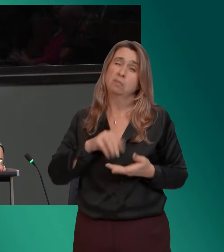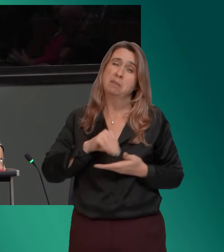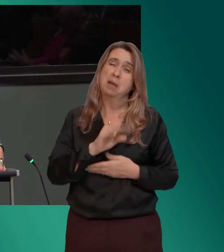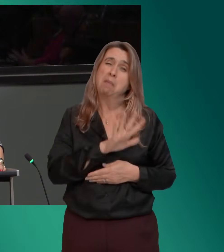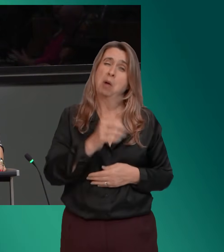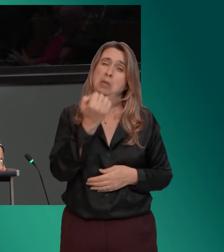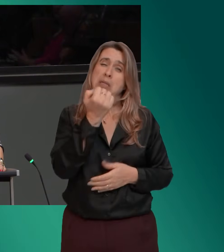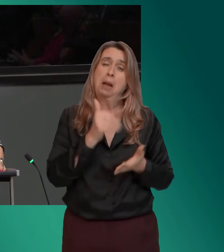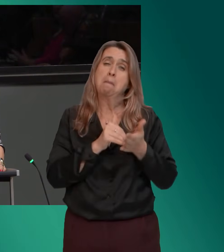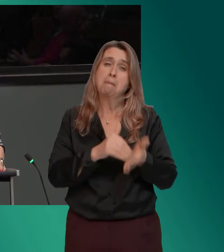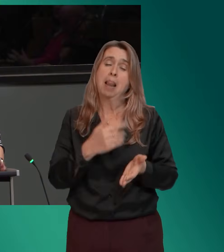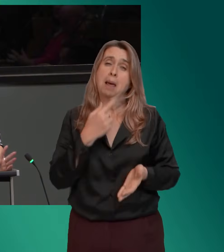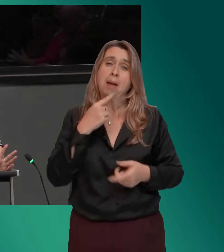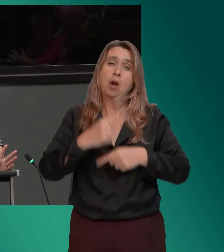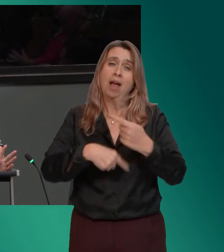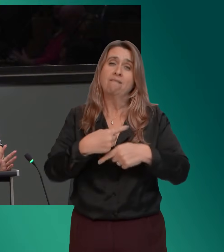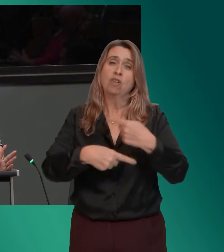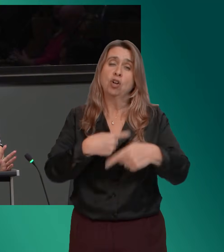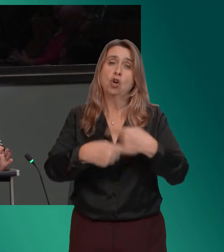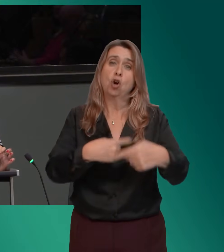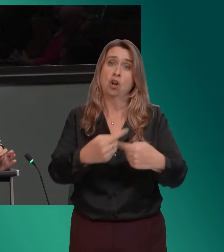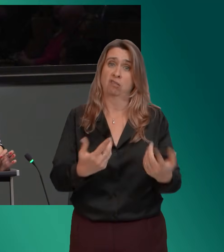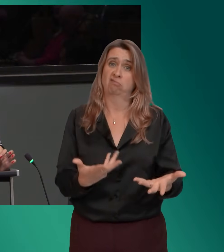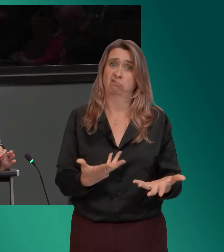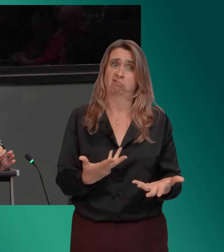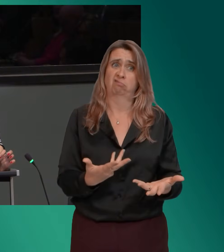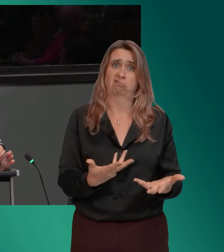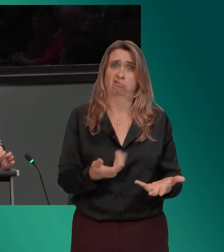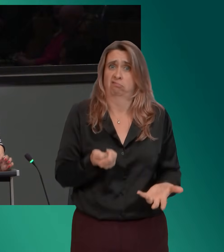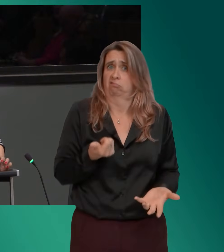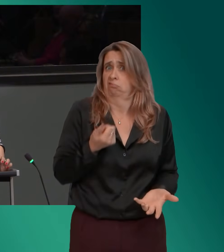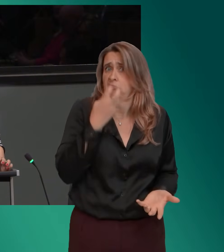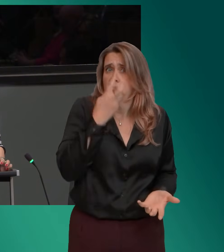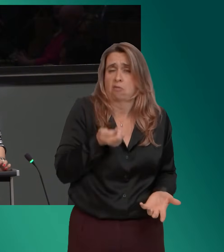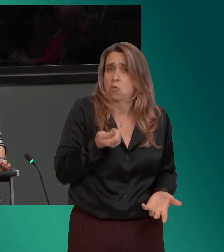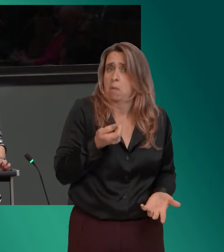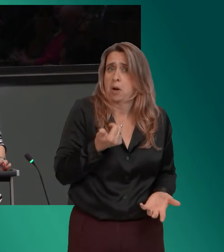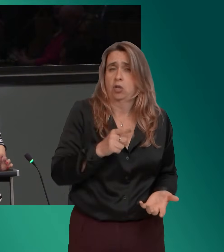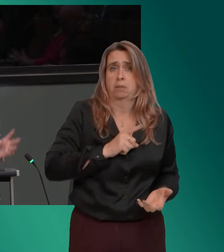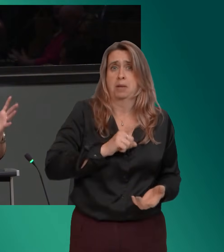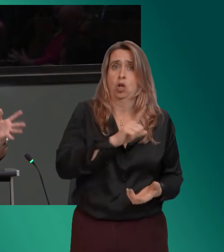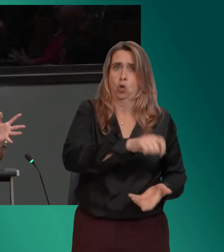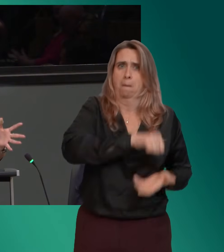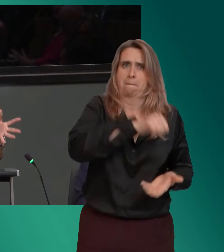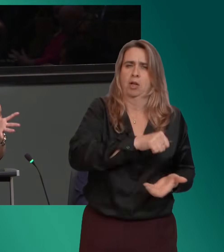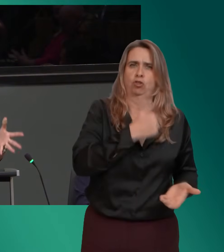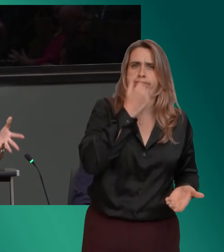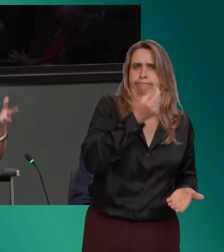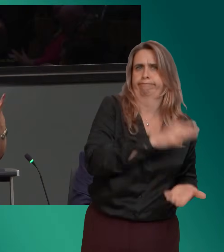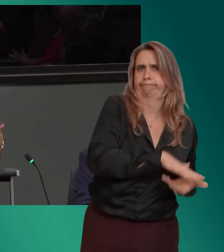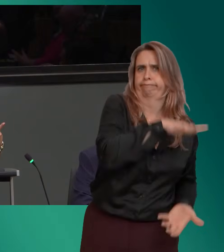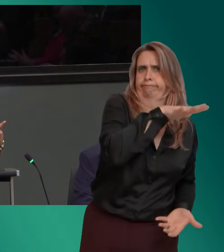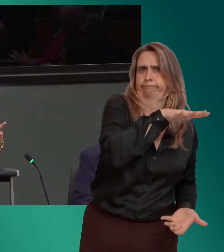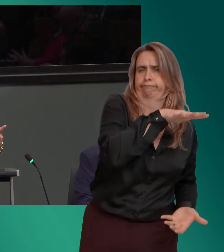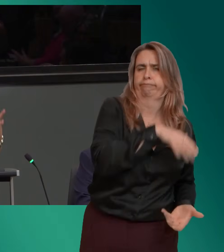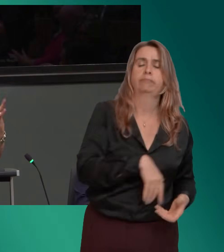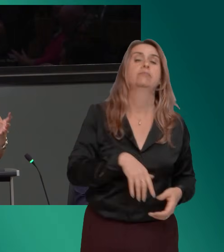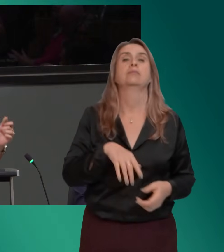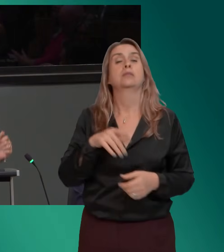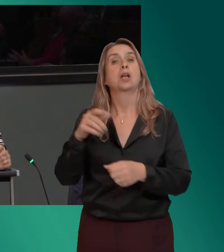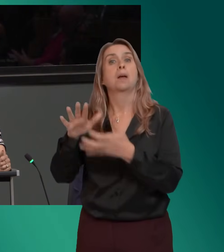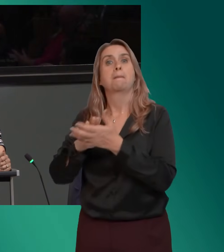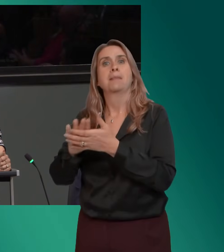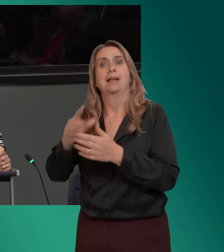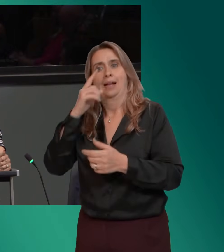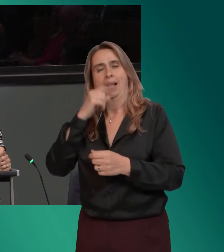£10 million a year, which in the grand scheme of things is just a drop in the ocean when looking at the Welsh Government's budget. Not only would this alleviate pressure off the Grange, but it would